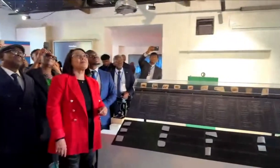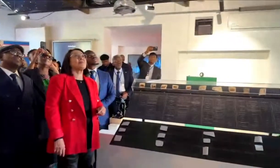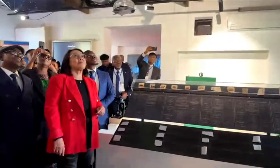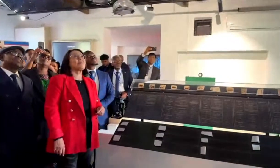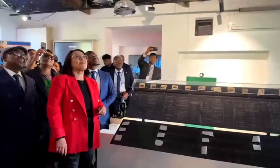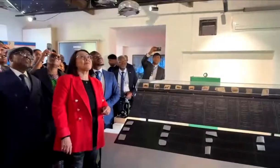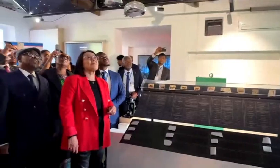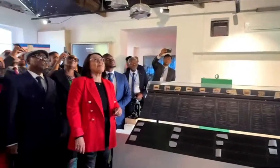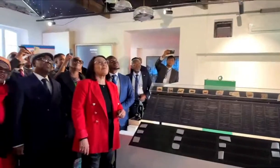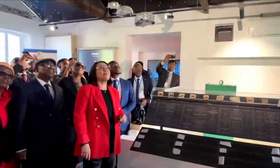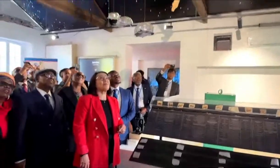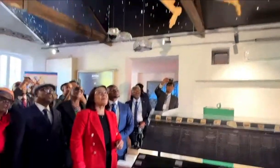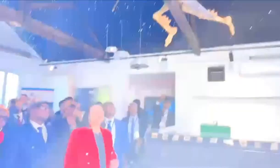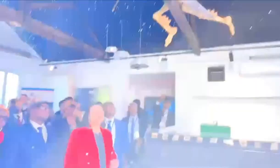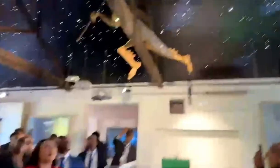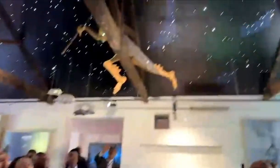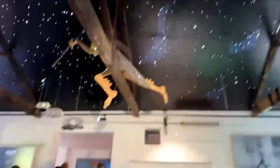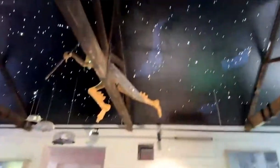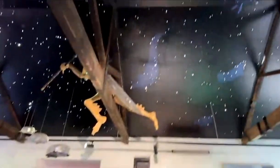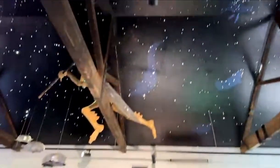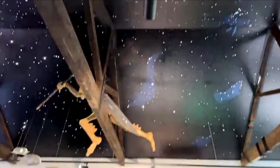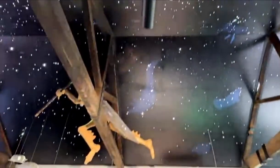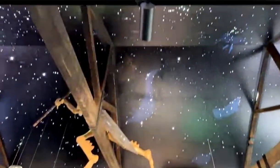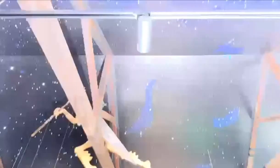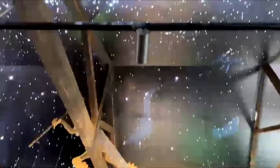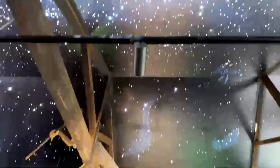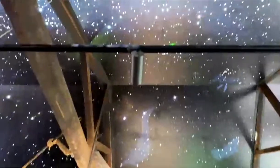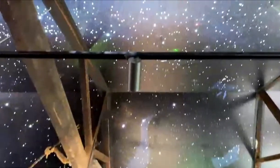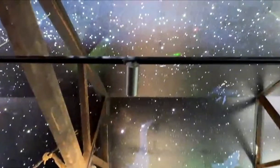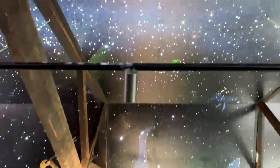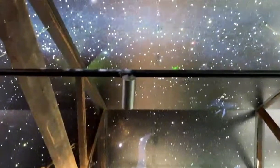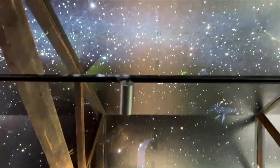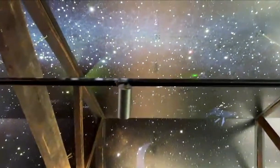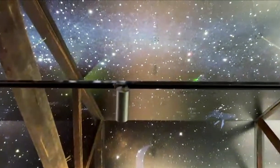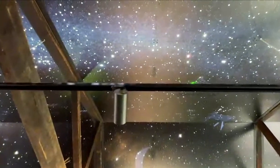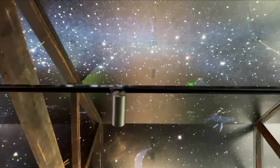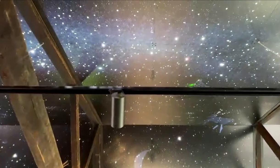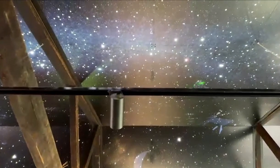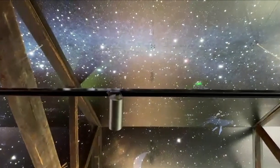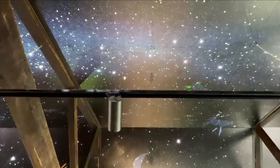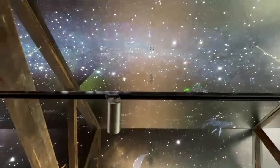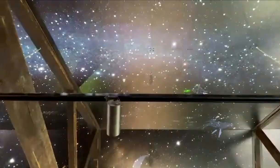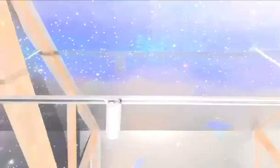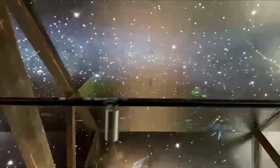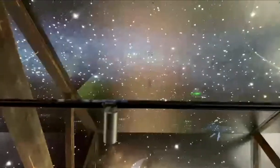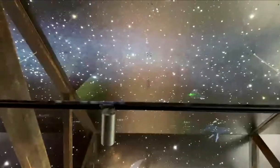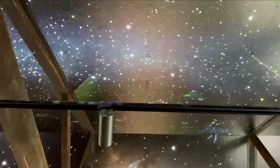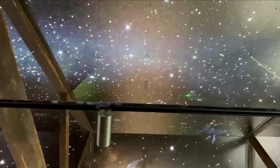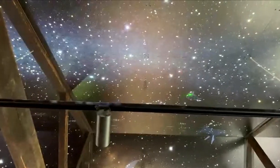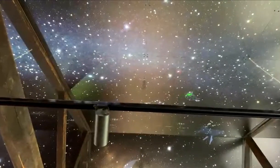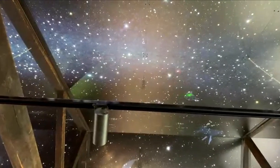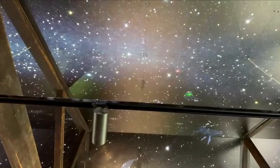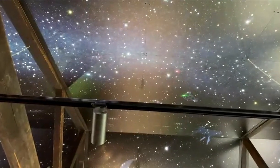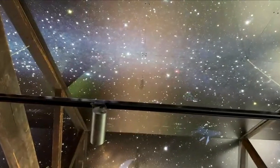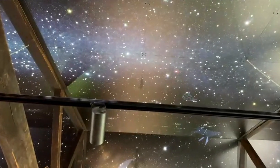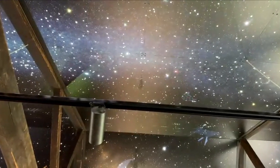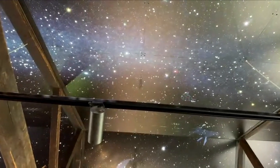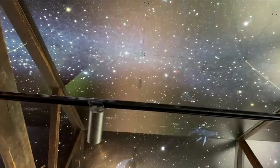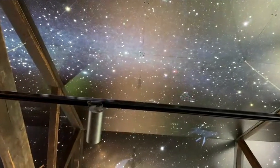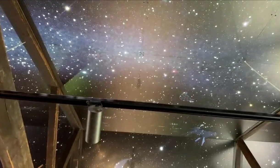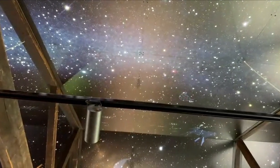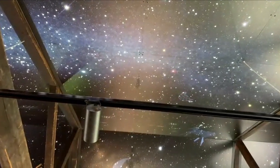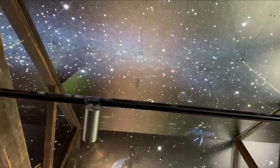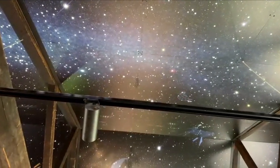as the Springbok star. And then we have what we refer to as